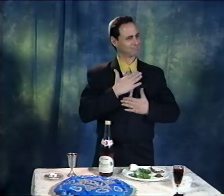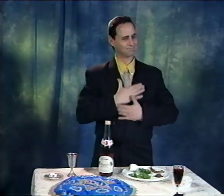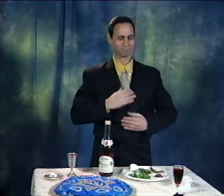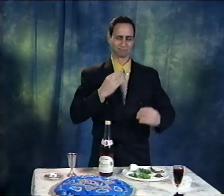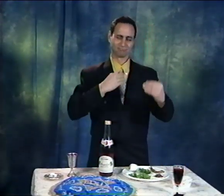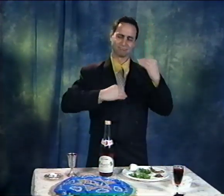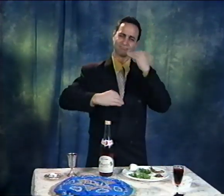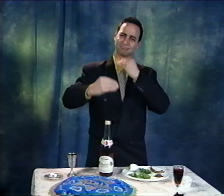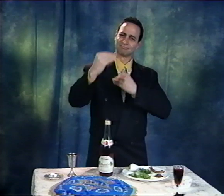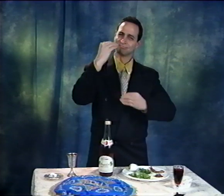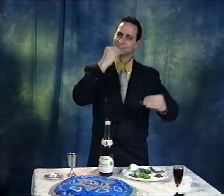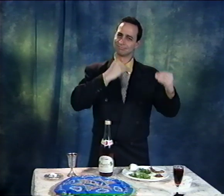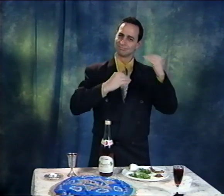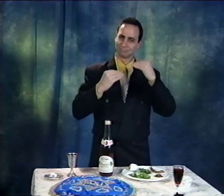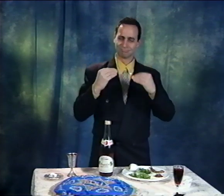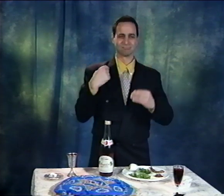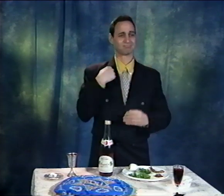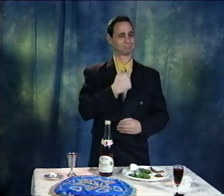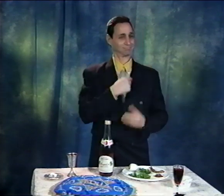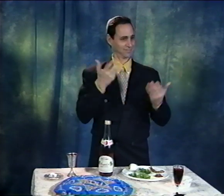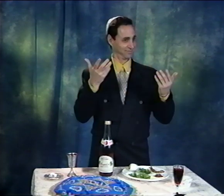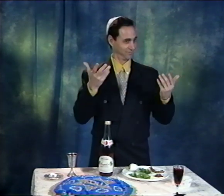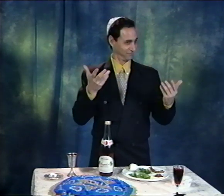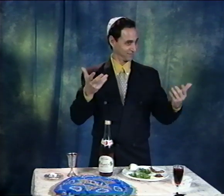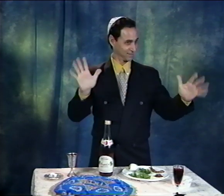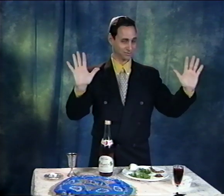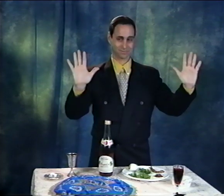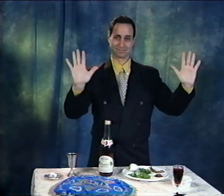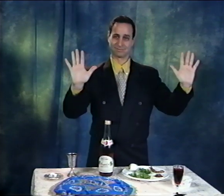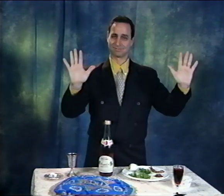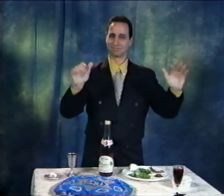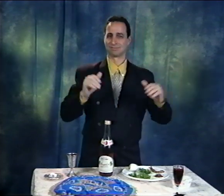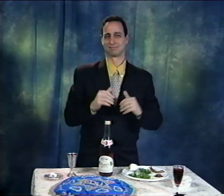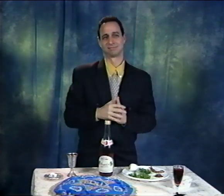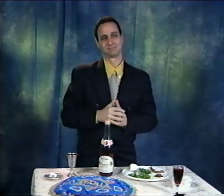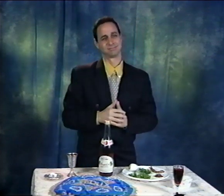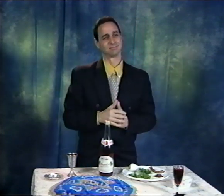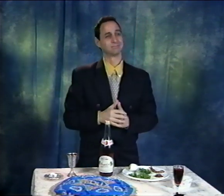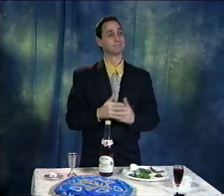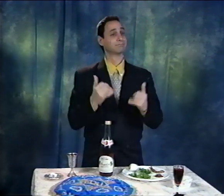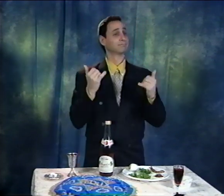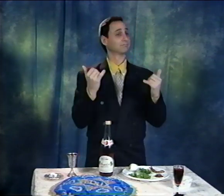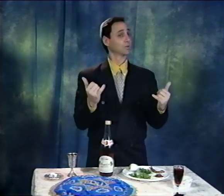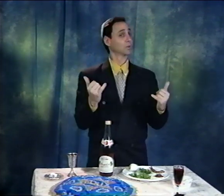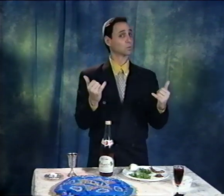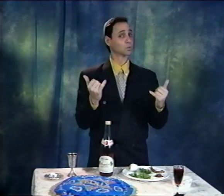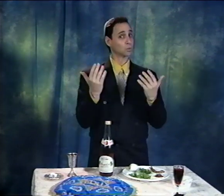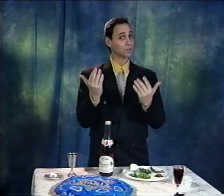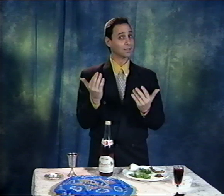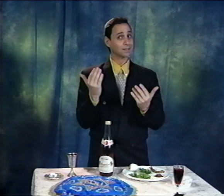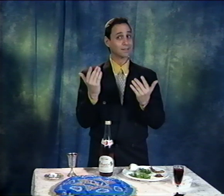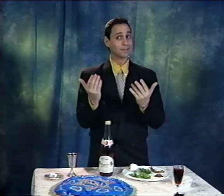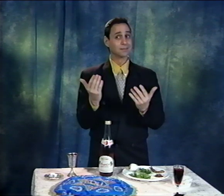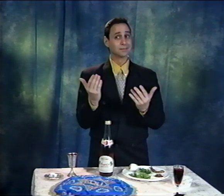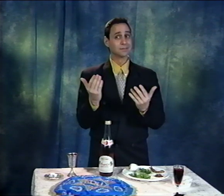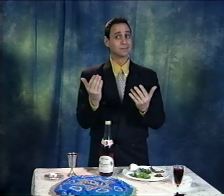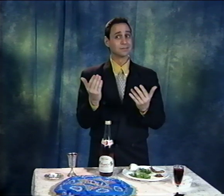Did you enjoy your feast? We are done with the festive meal. Now we're